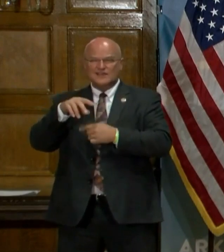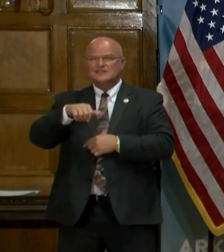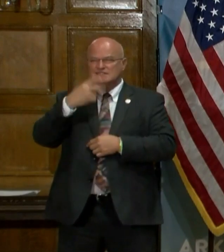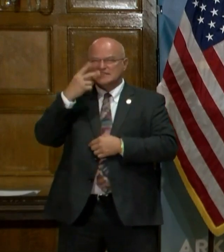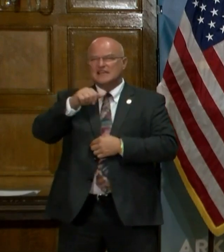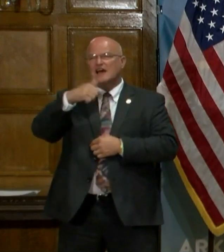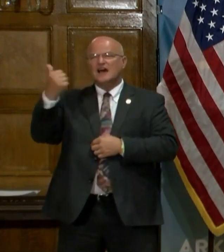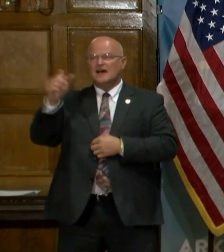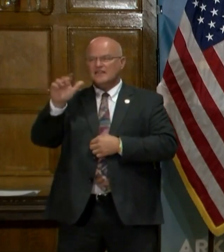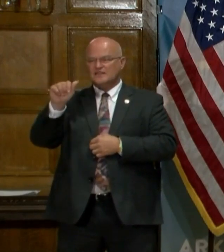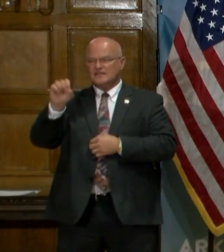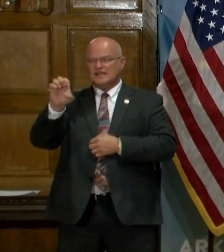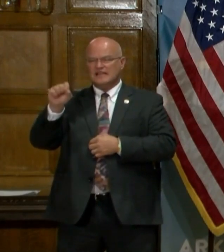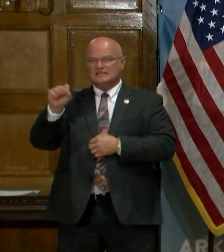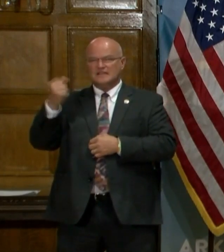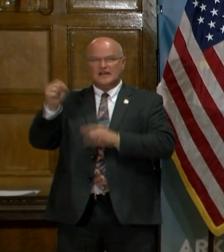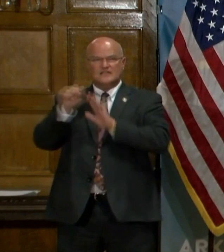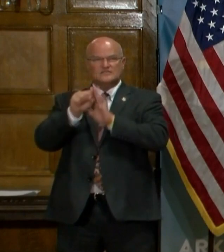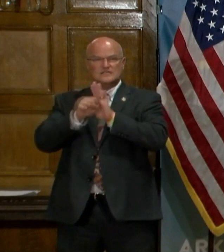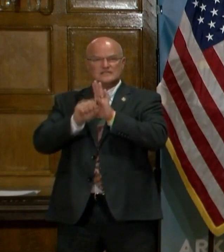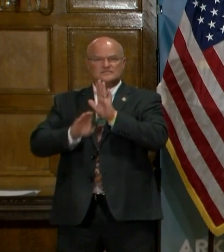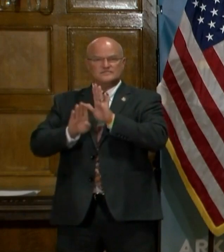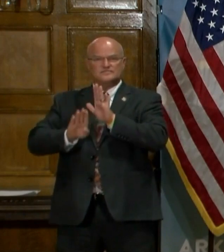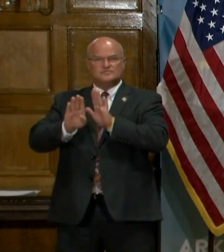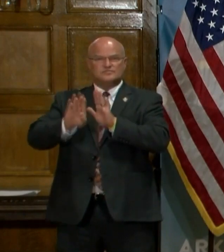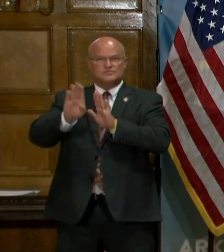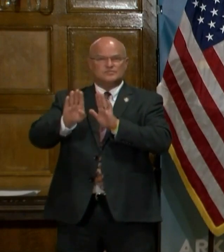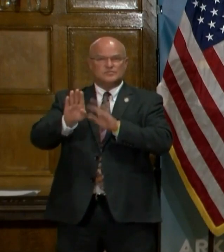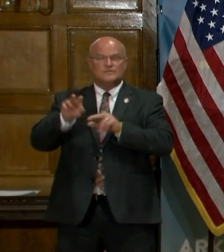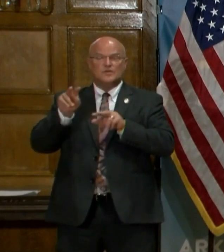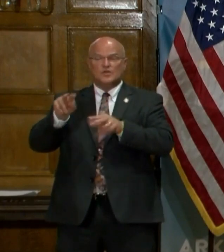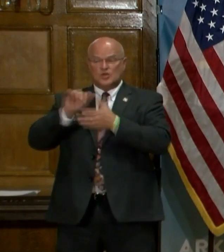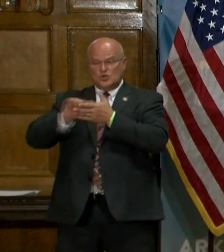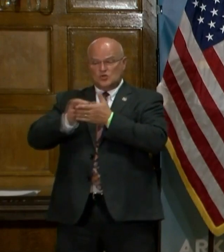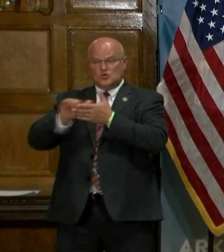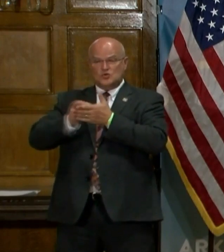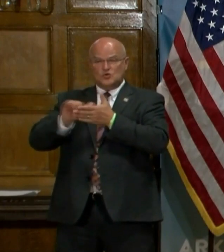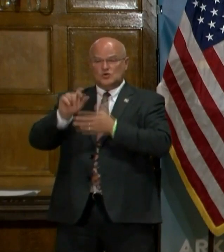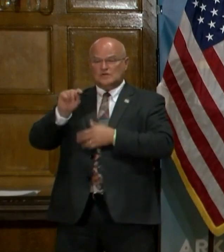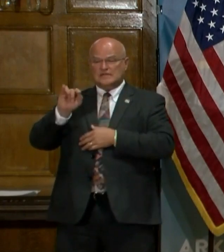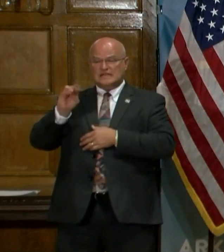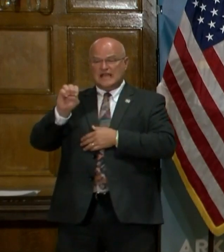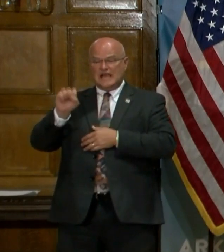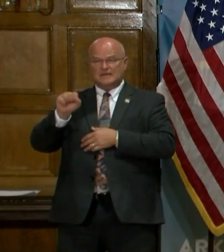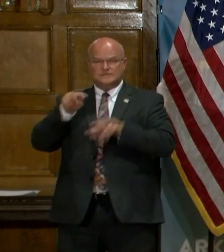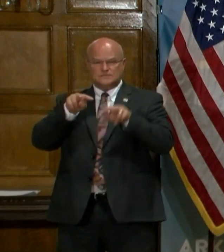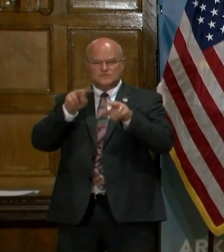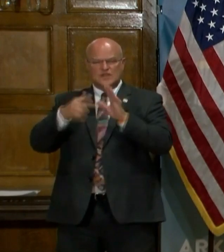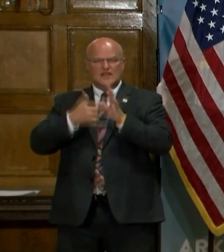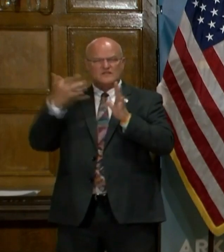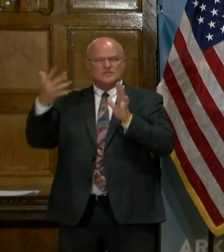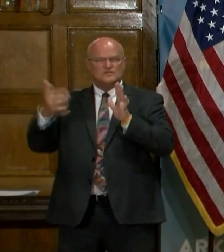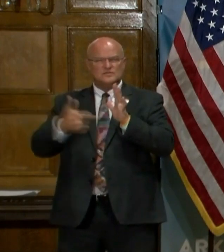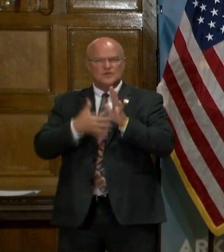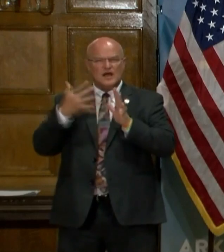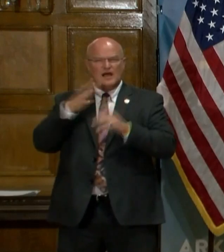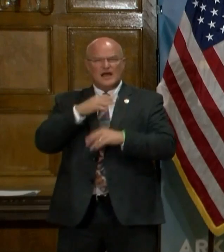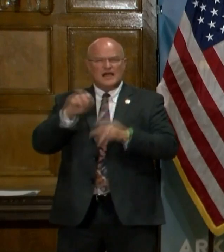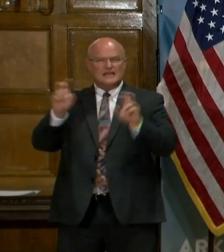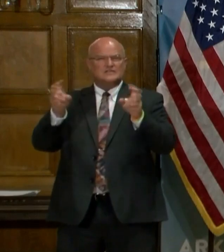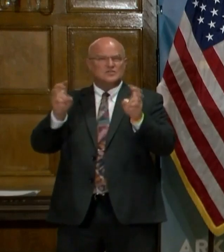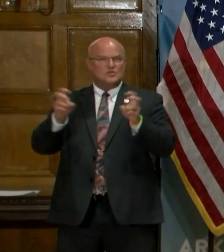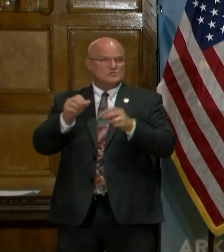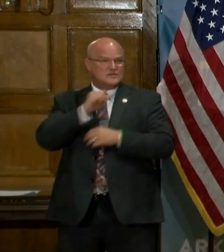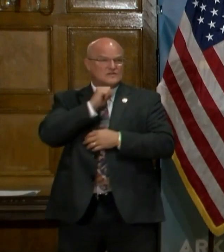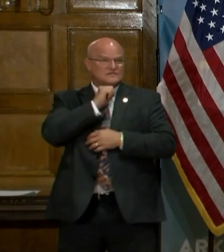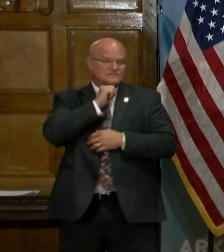other cases that are on the rise. If you look at the New York Times, which I look at every once in a while, and in terms